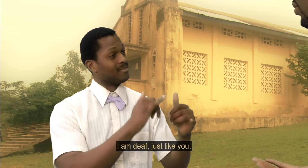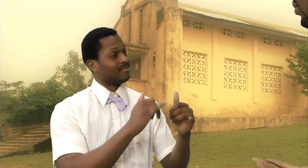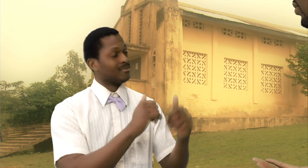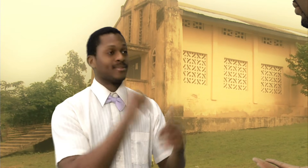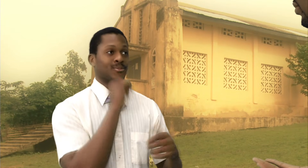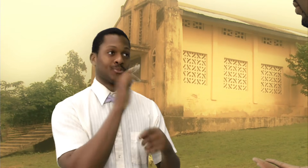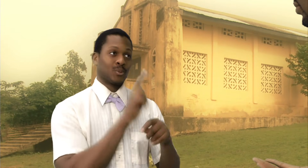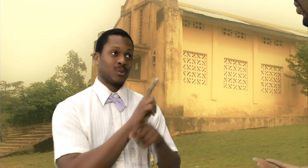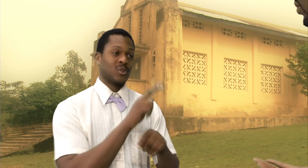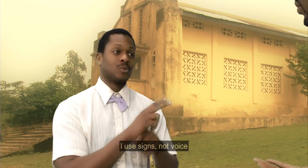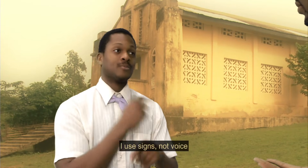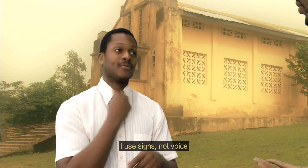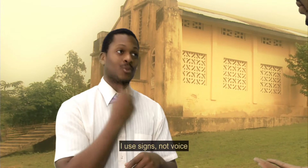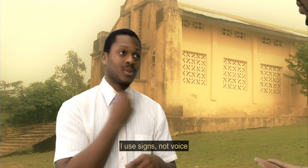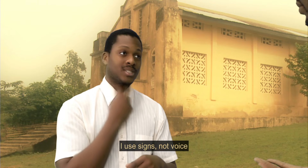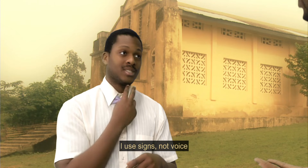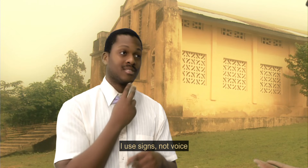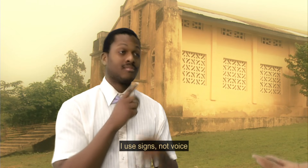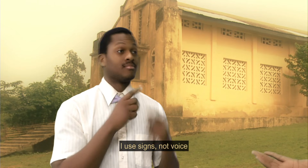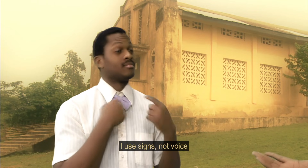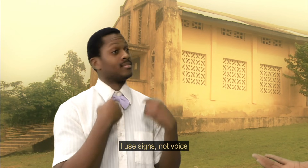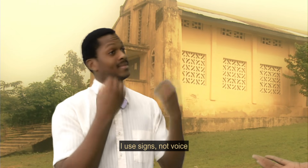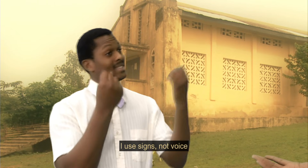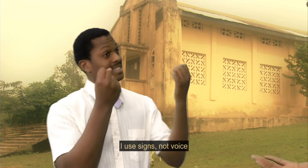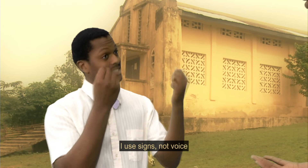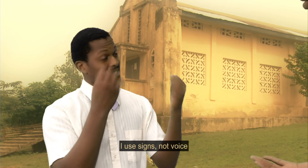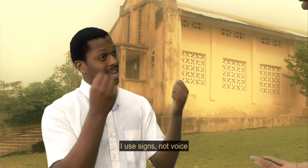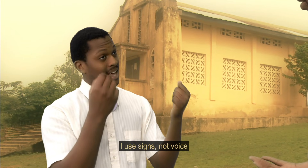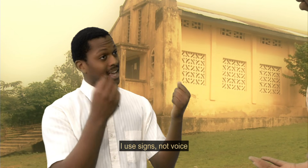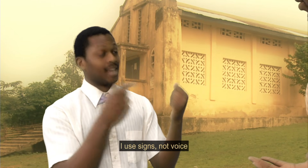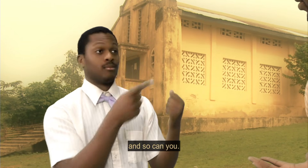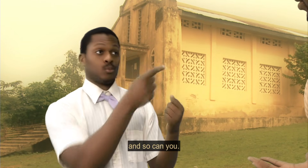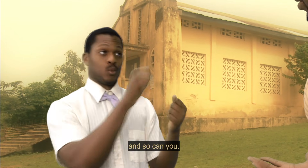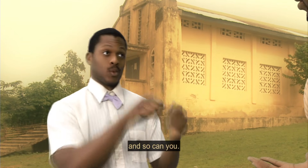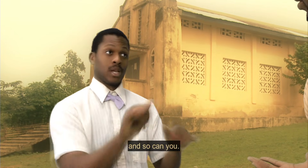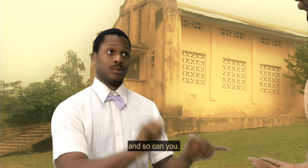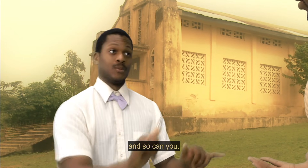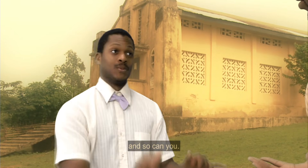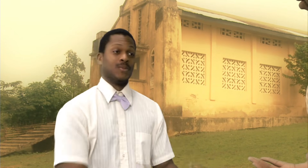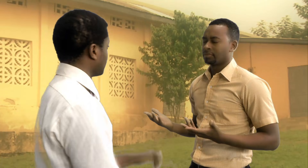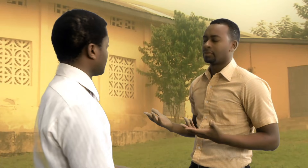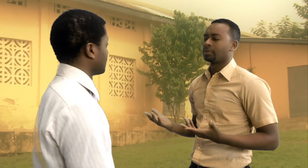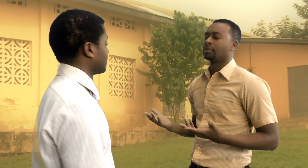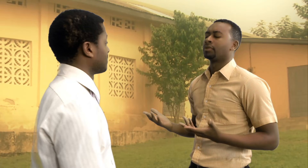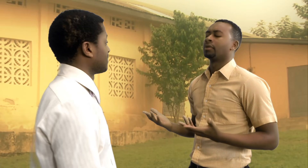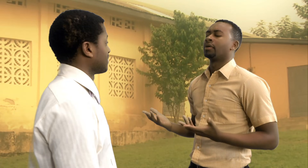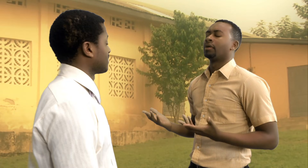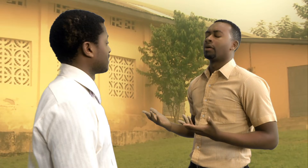you. And you signed, not voice. And so can you.